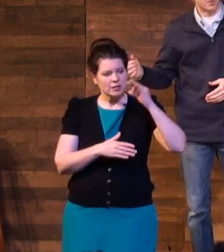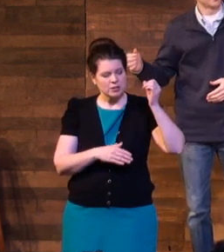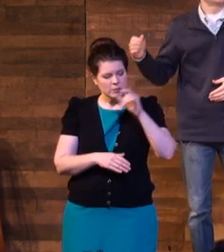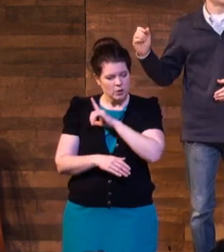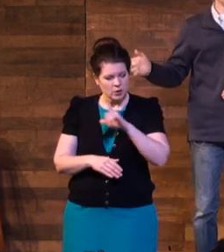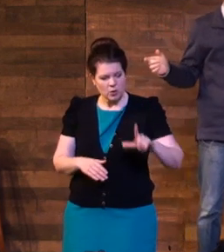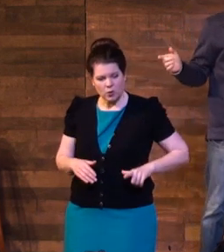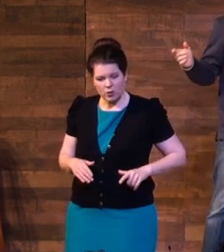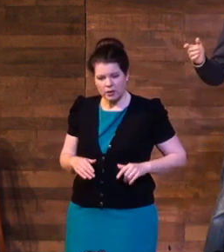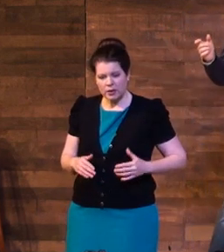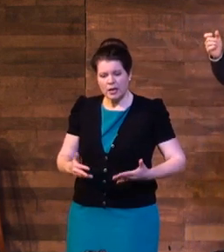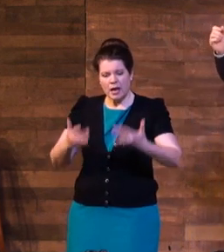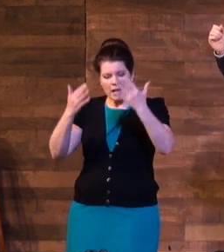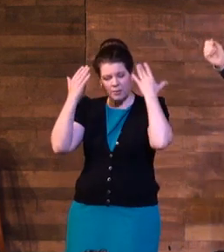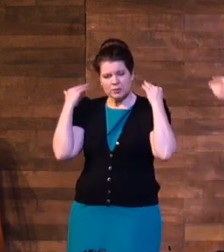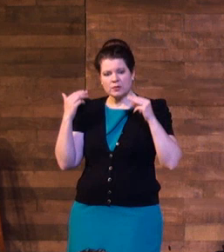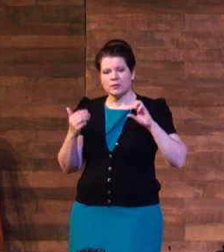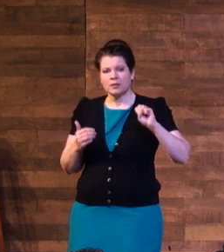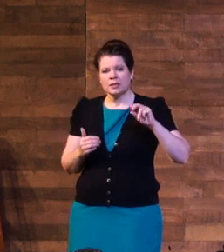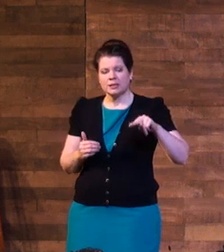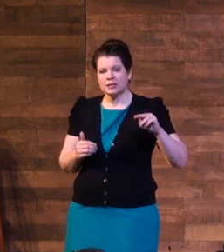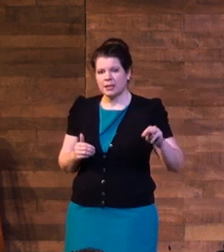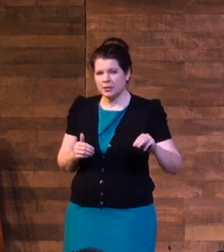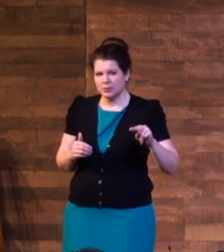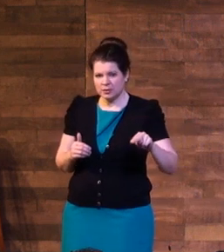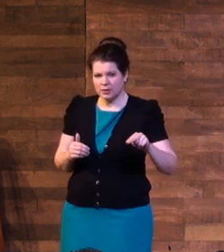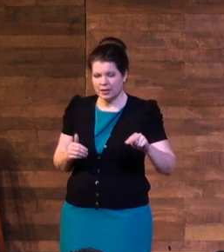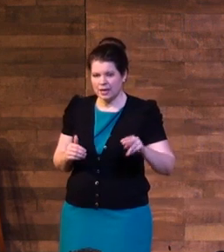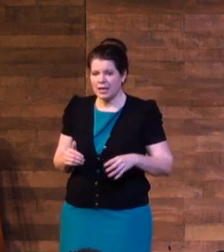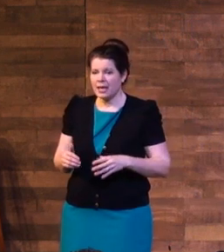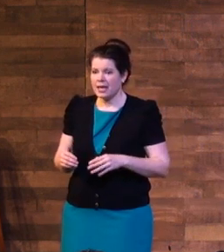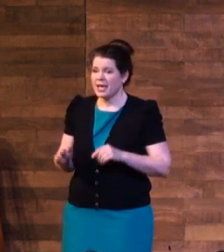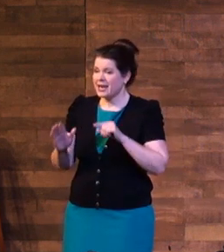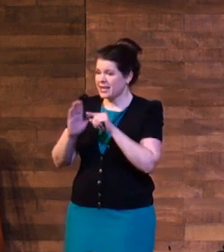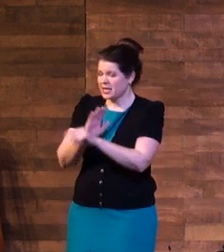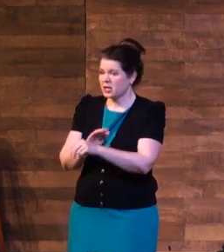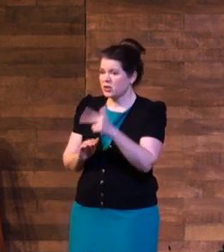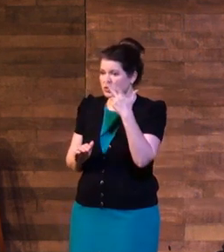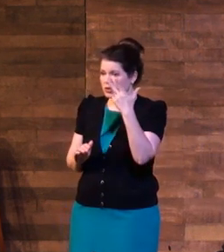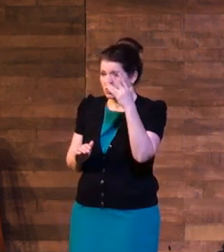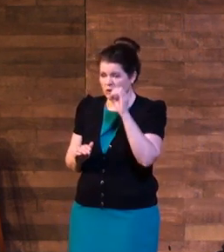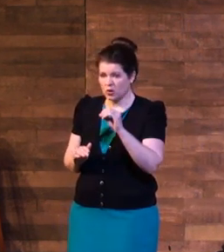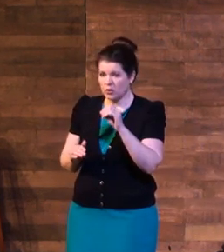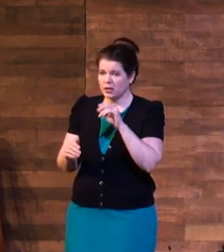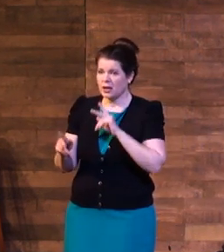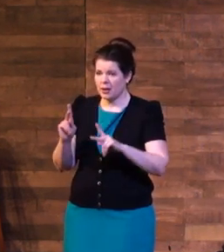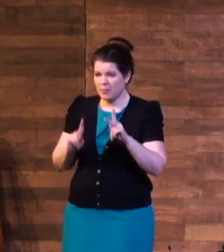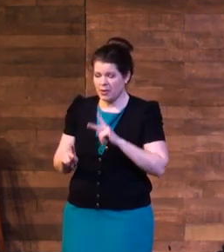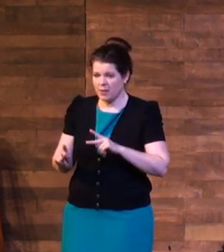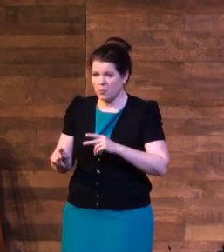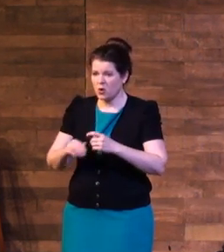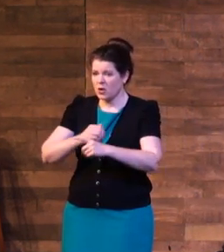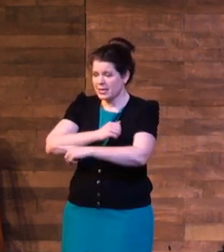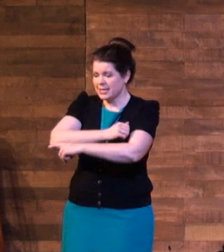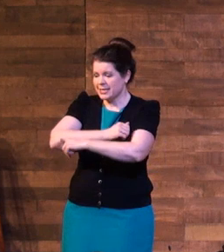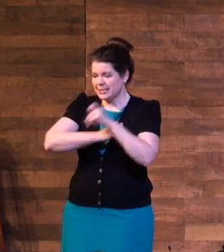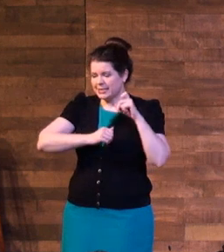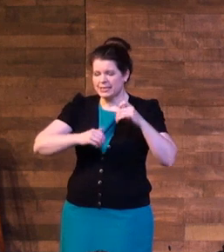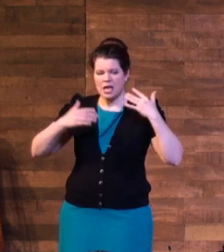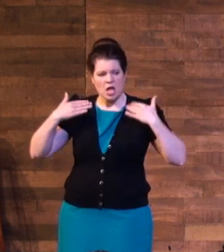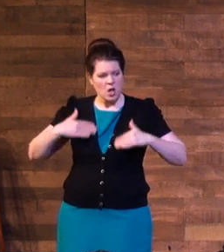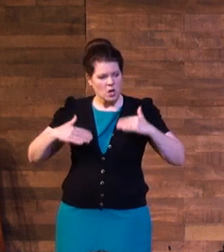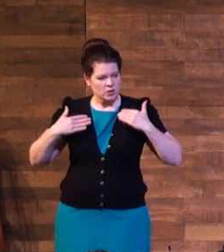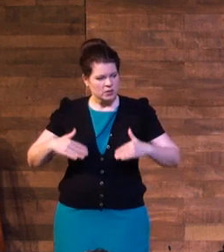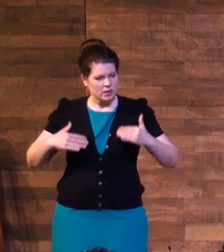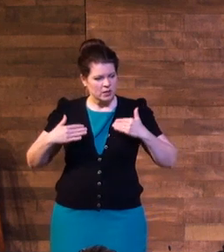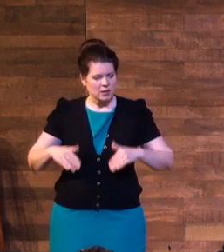people, steals their clothes to fulfill a vow to the wedding party. So the Spirit of God was with them on that. The